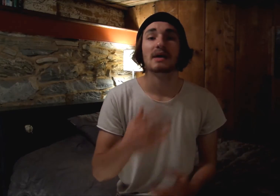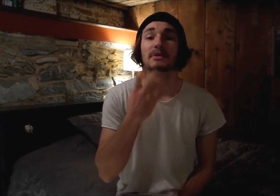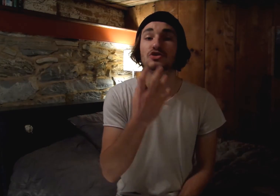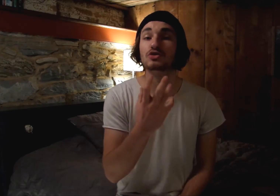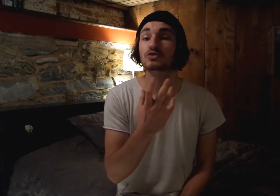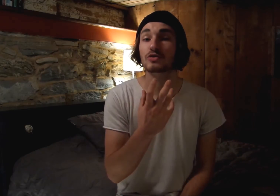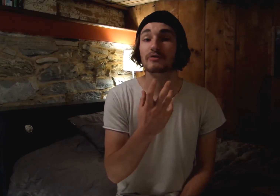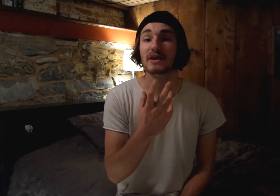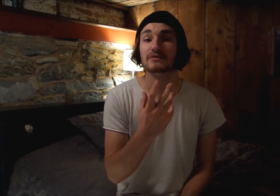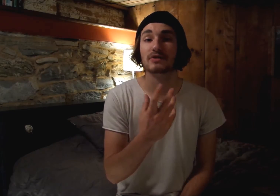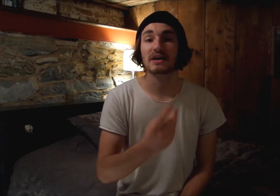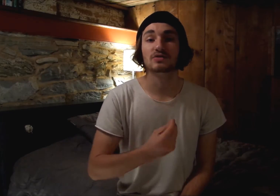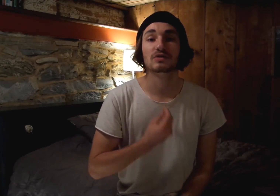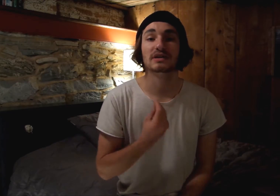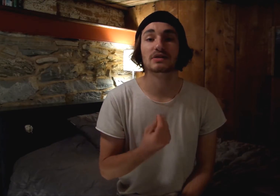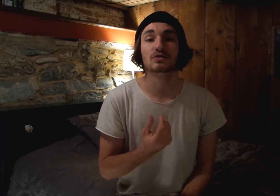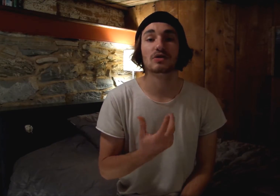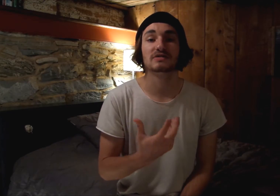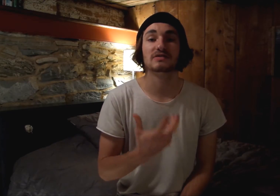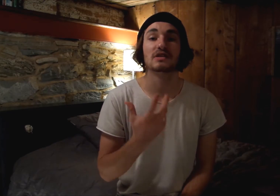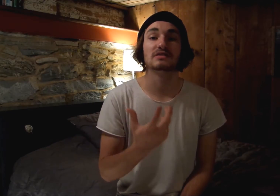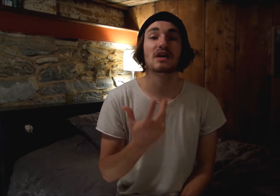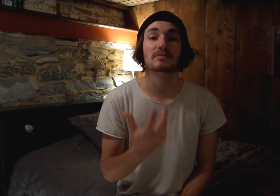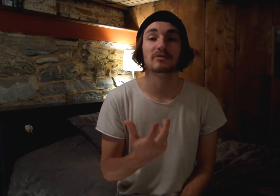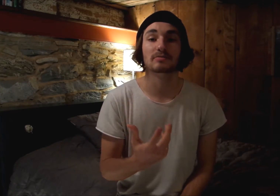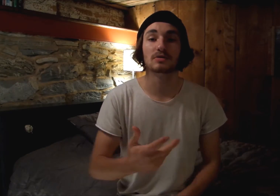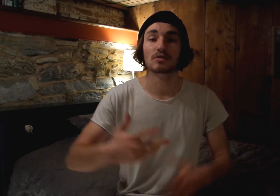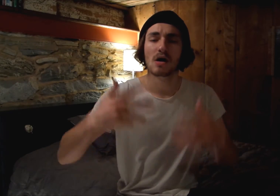Make sure you use your face for that to really get across the type of blue.